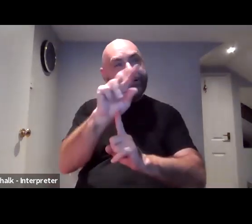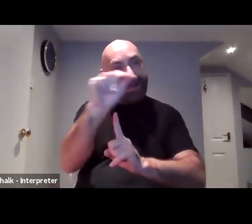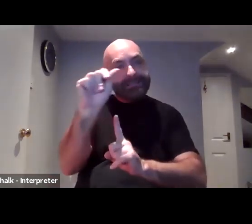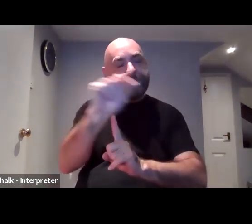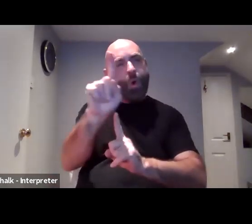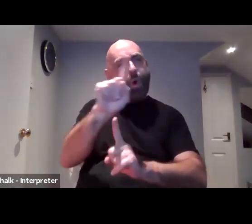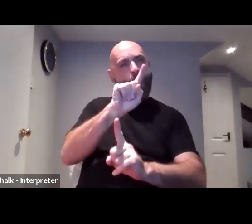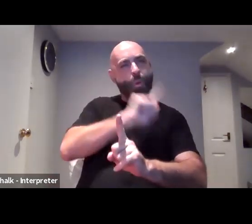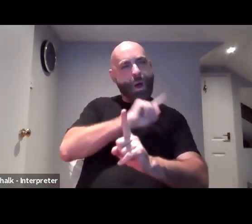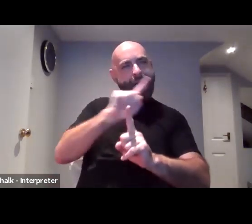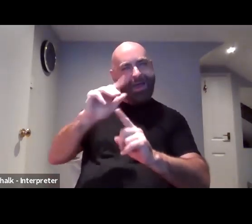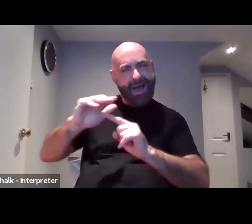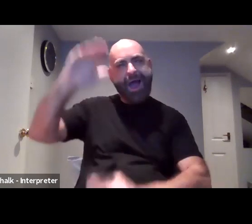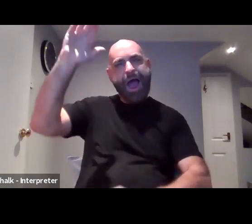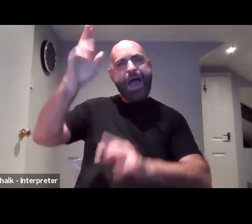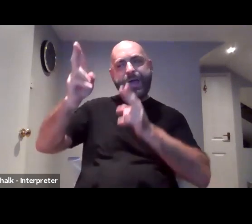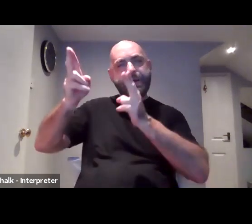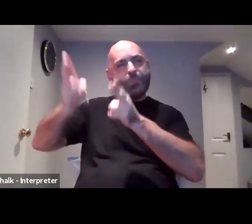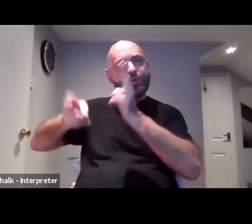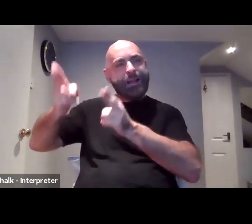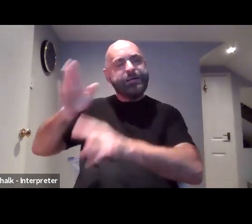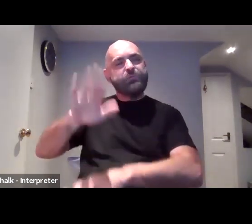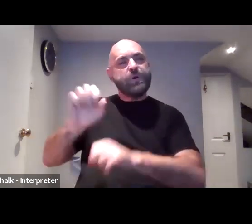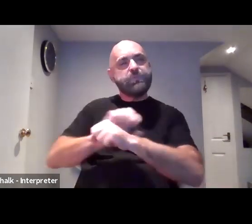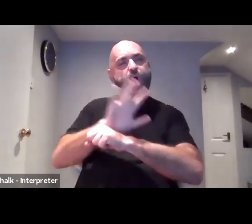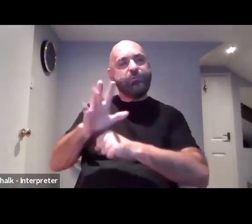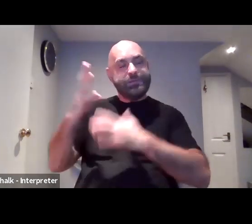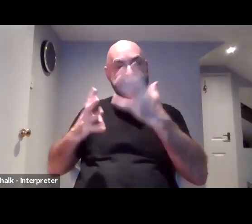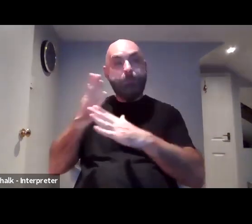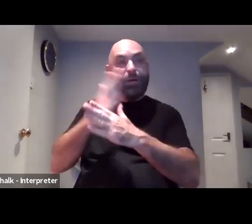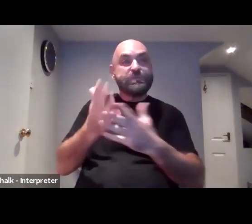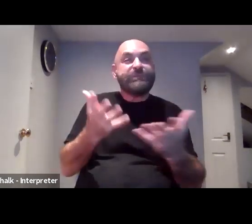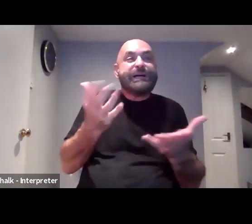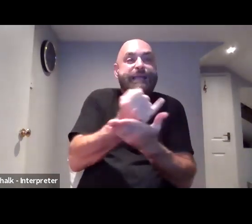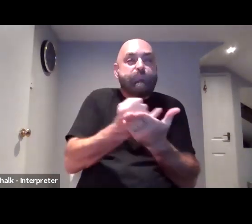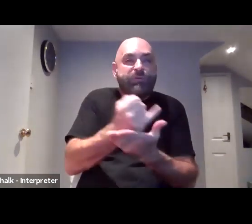their high mortality from COVID-19 is because of deprivation.